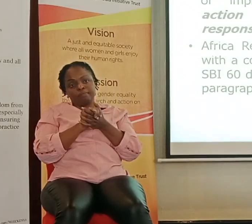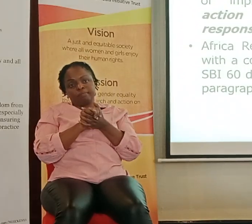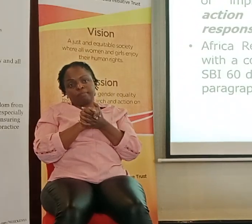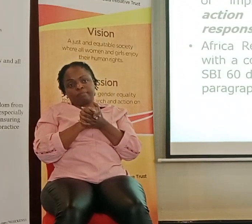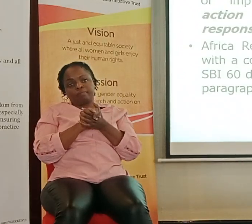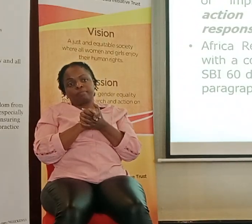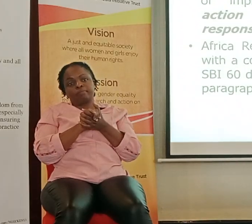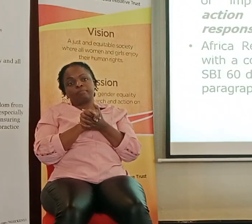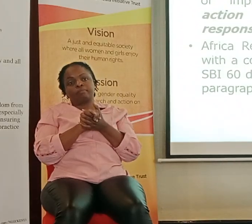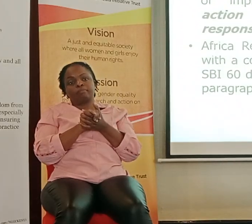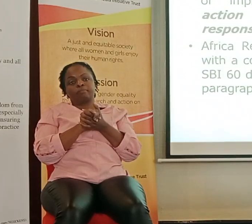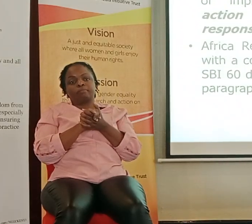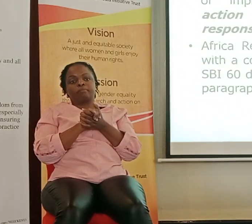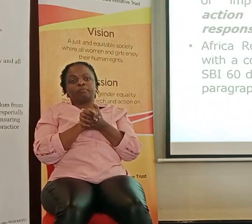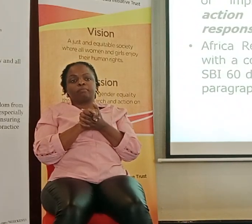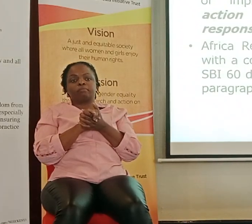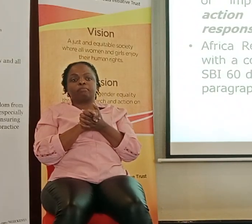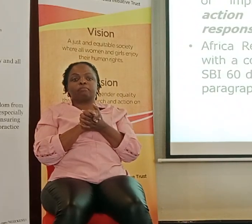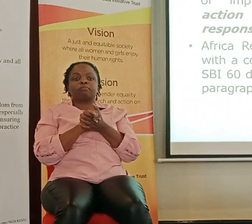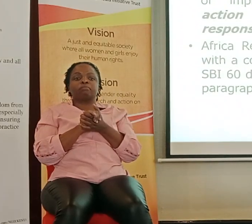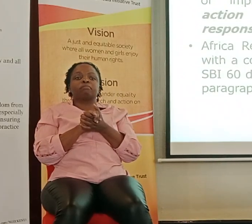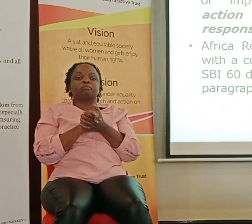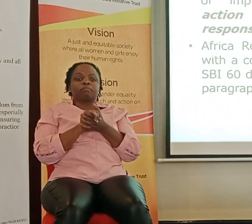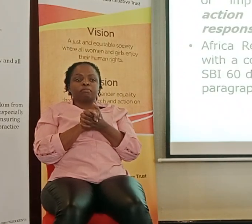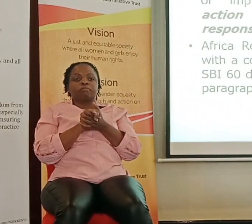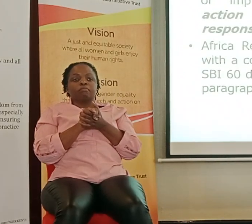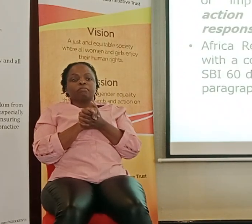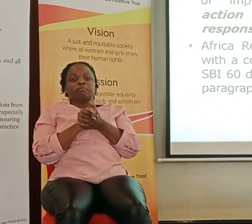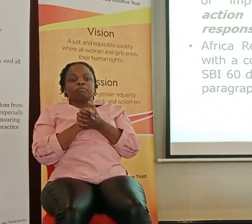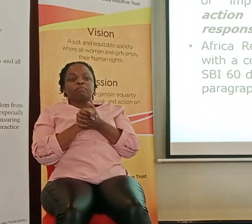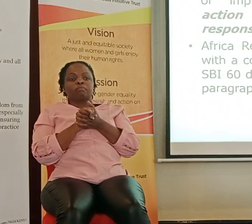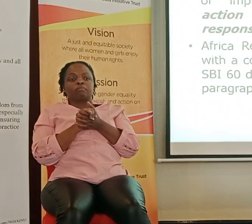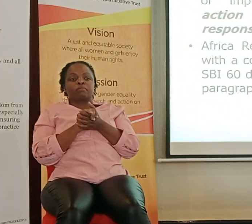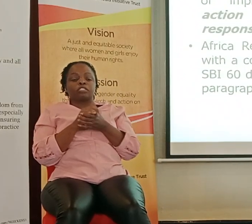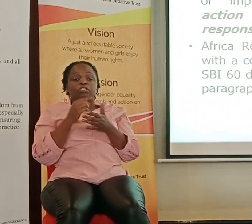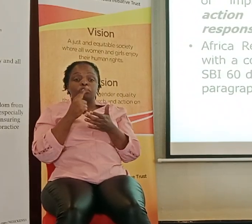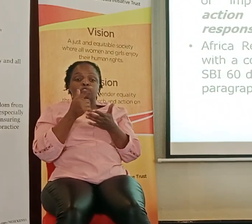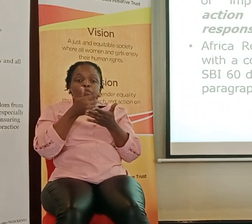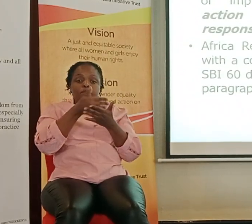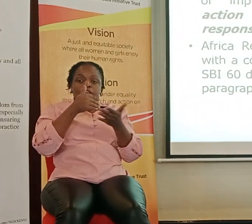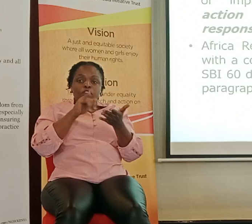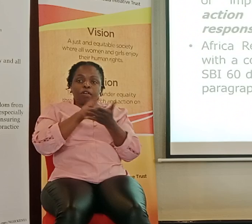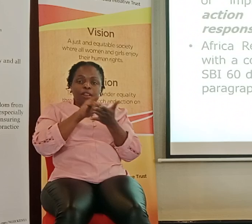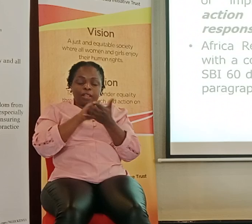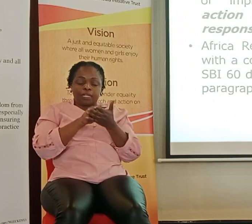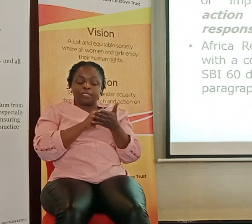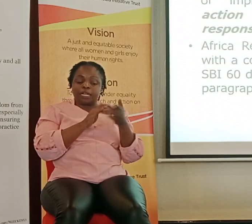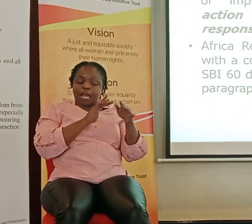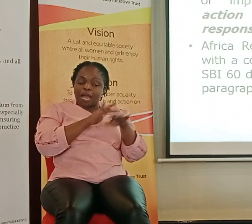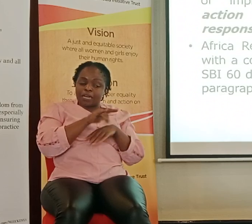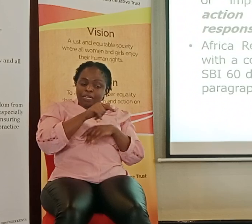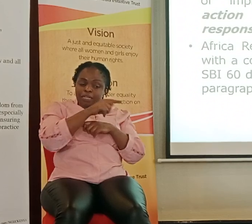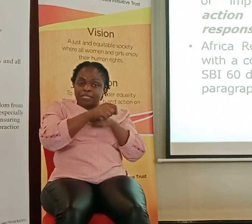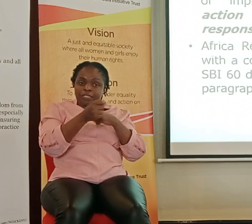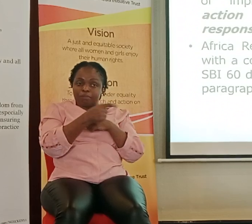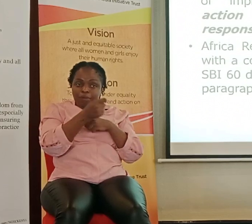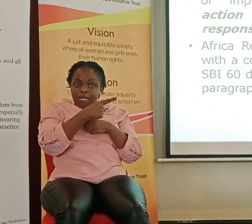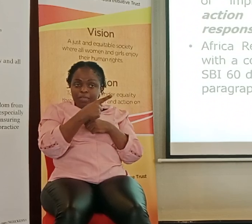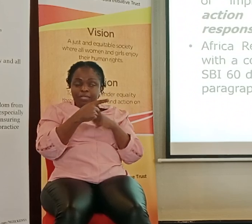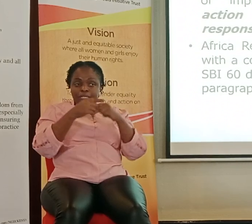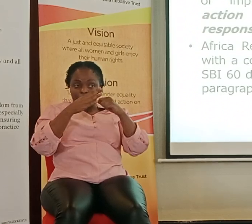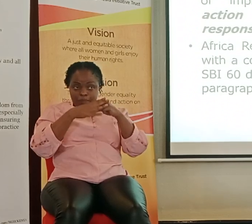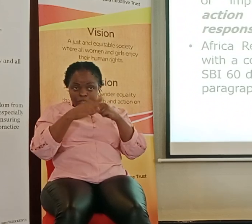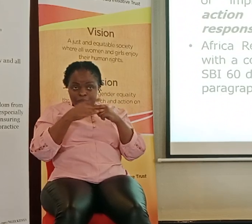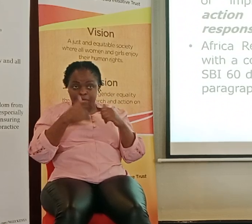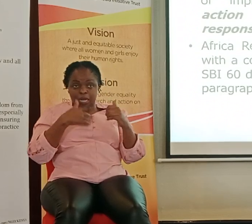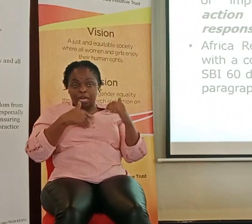But before that, in just earlier this month, in early September, there was a